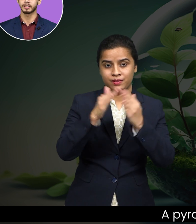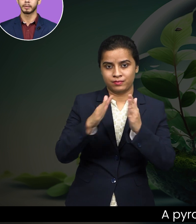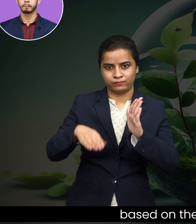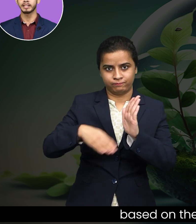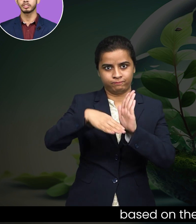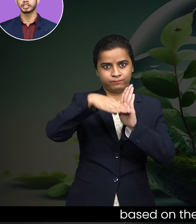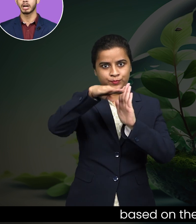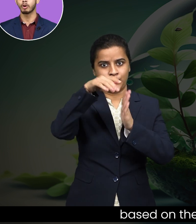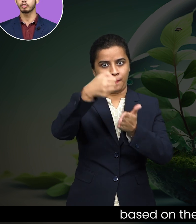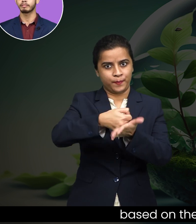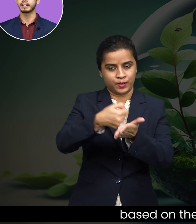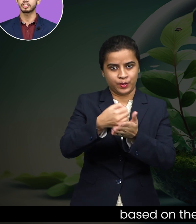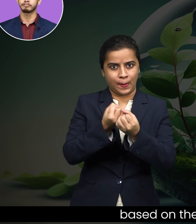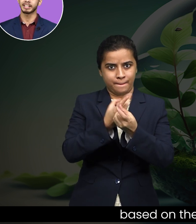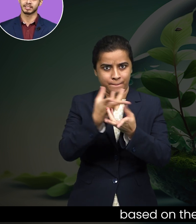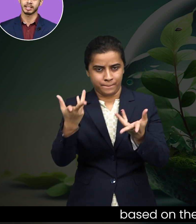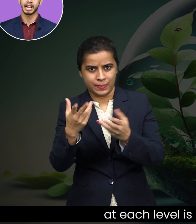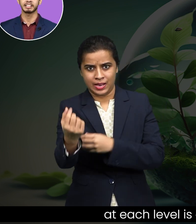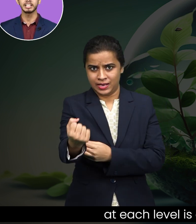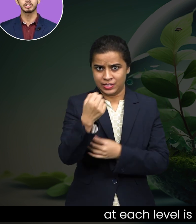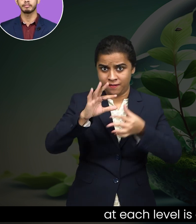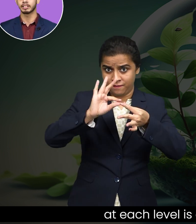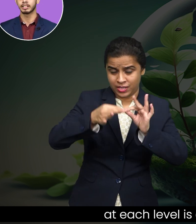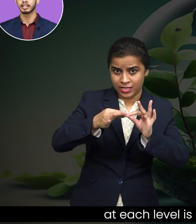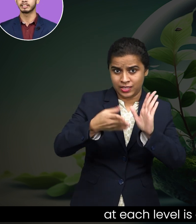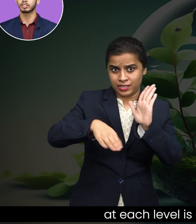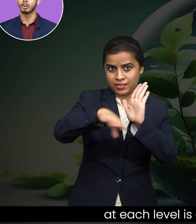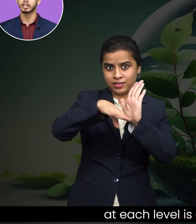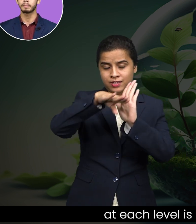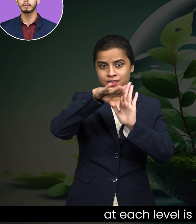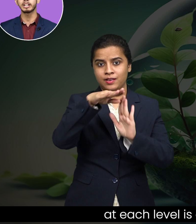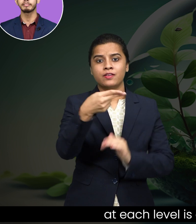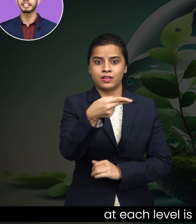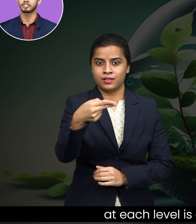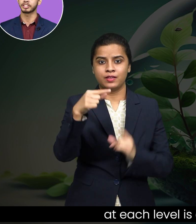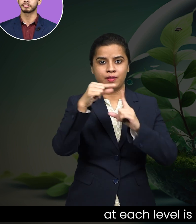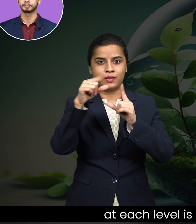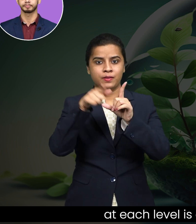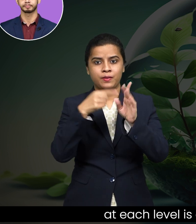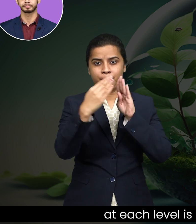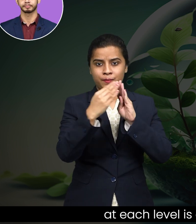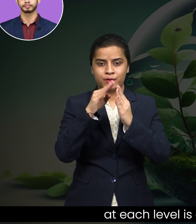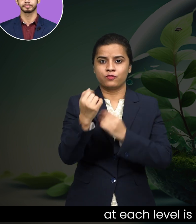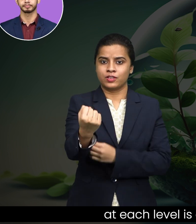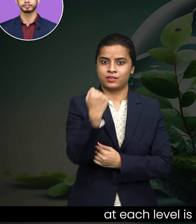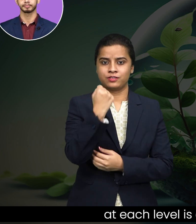constructed based on the amount of energy fixed at each level is called a pyramid of energy.